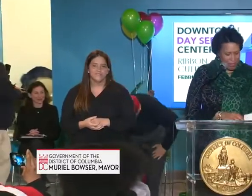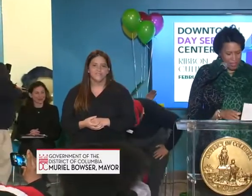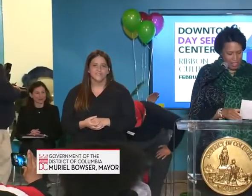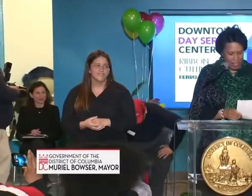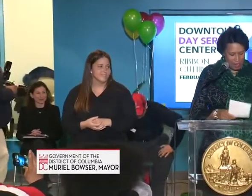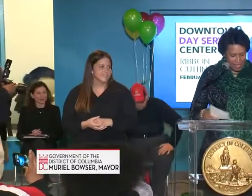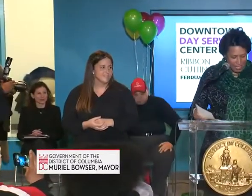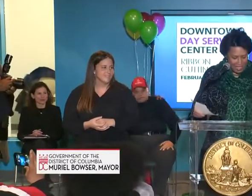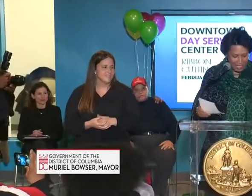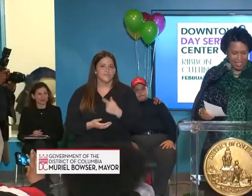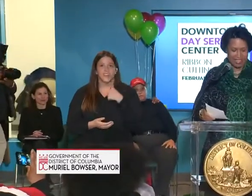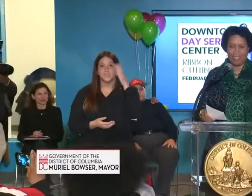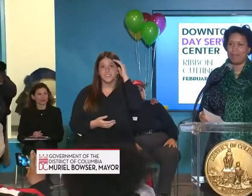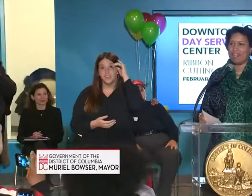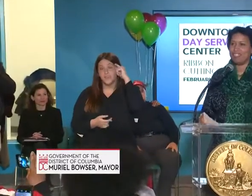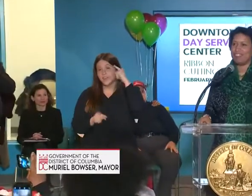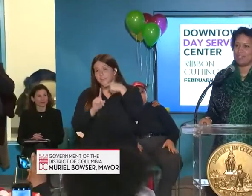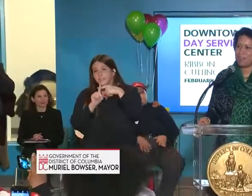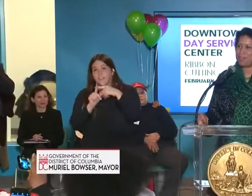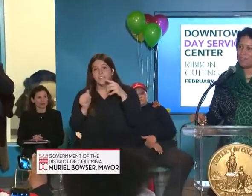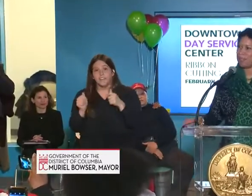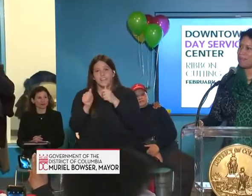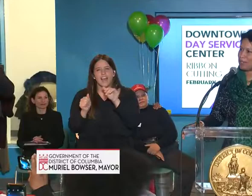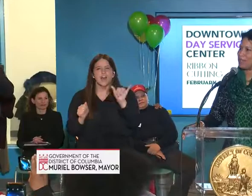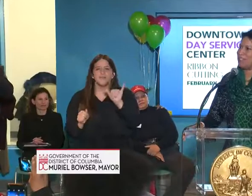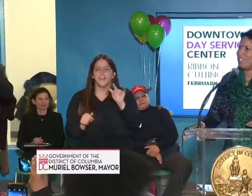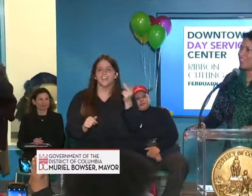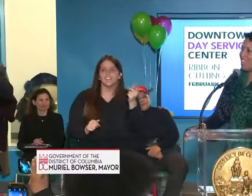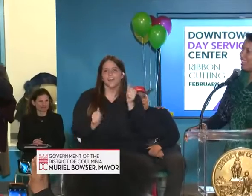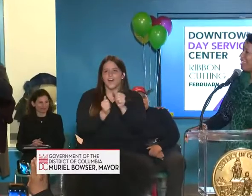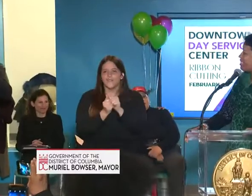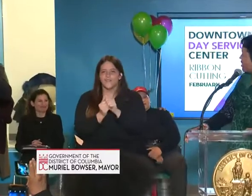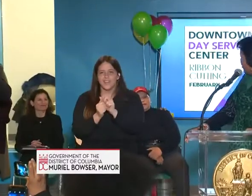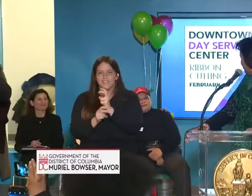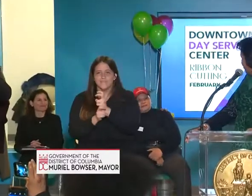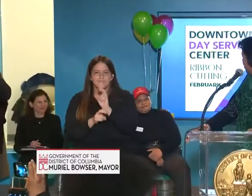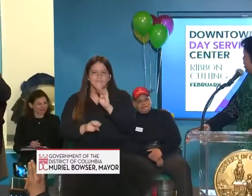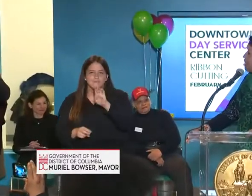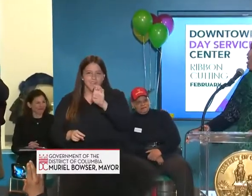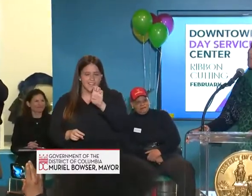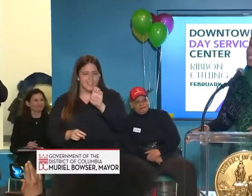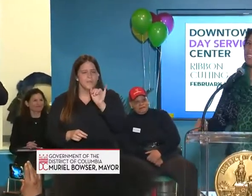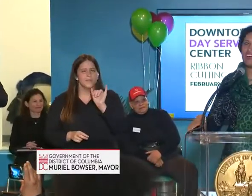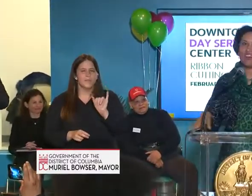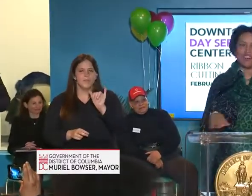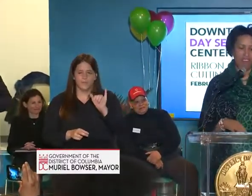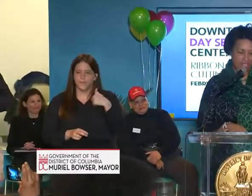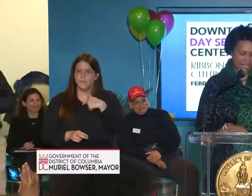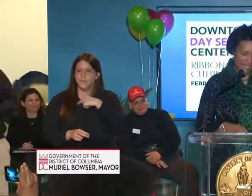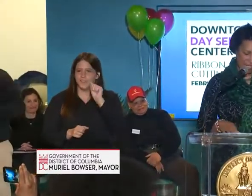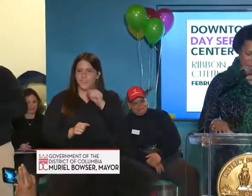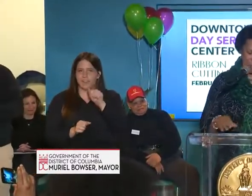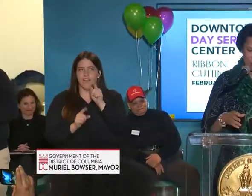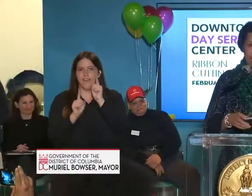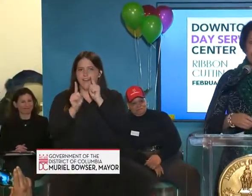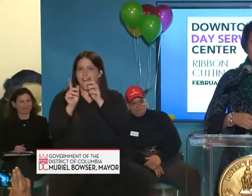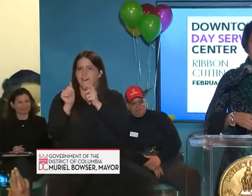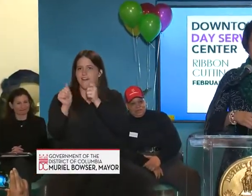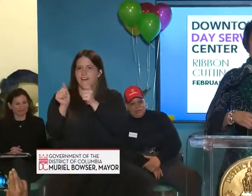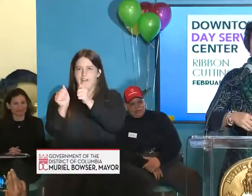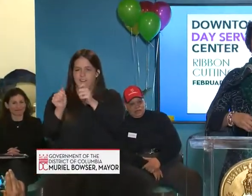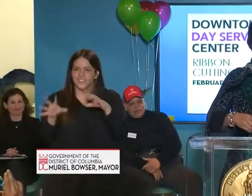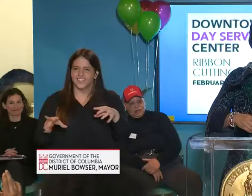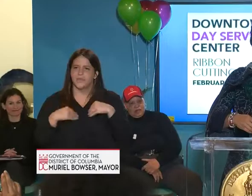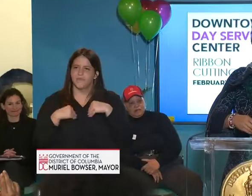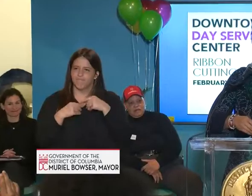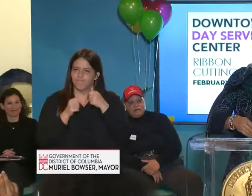I'm stubborn, I'm tenacious, I'm like a dog with a bone. Now that is a charge that we can all accept